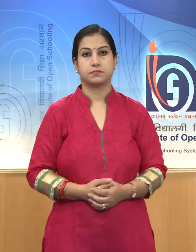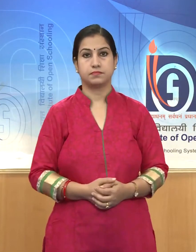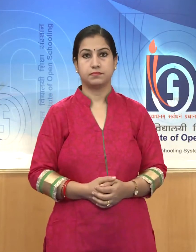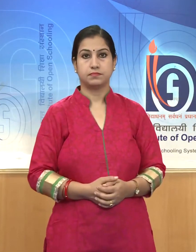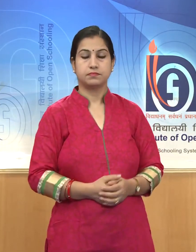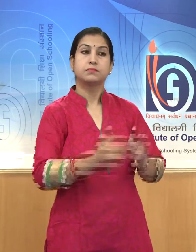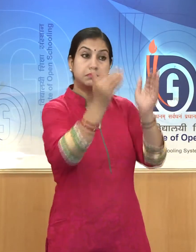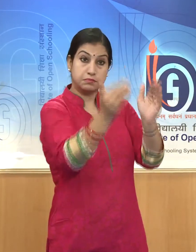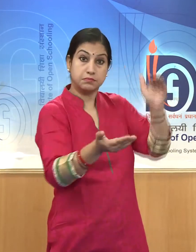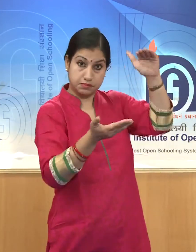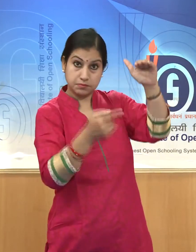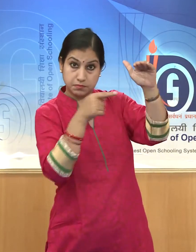Miniatures were ousted